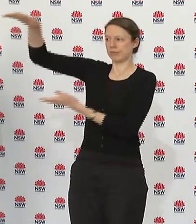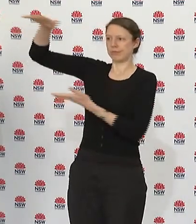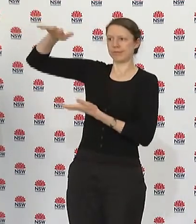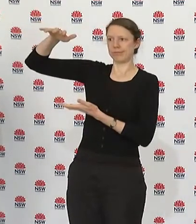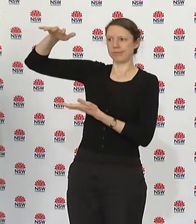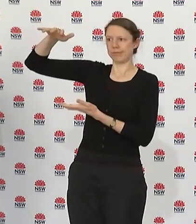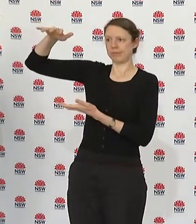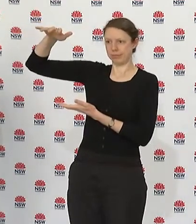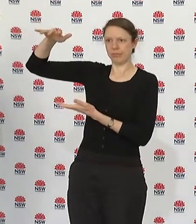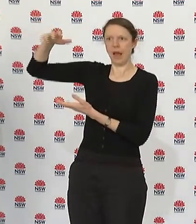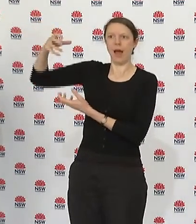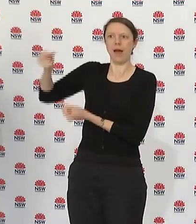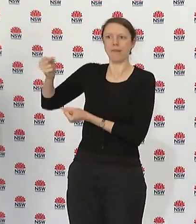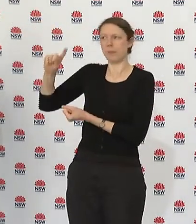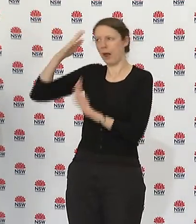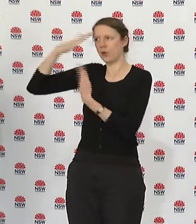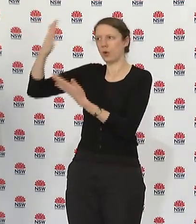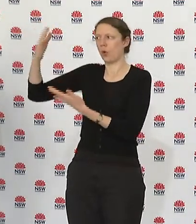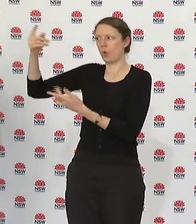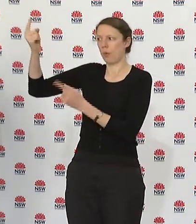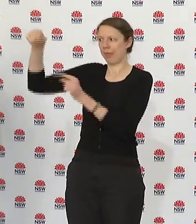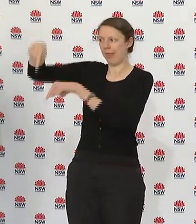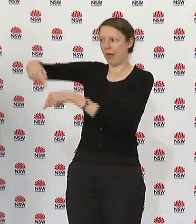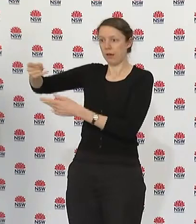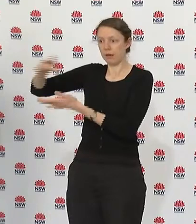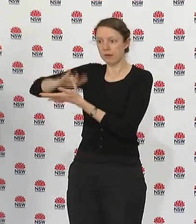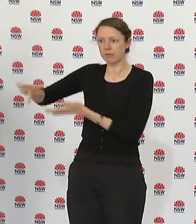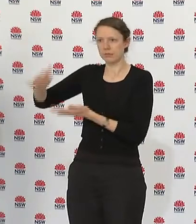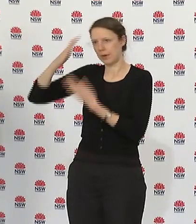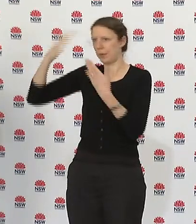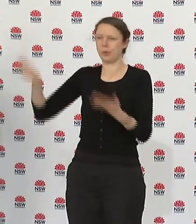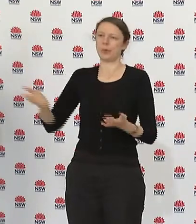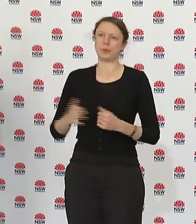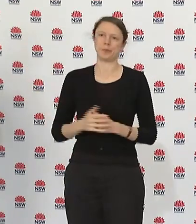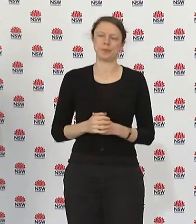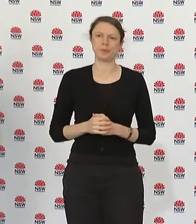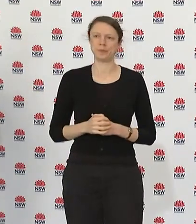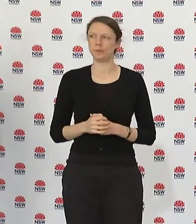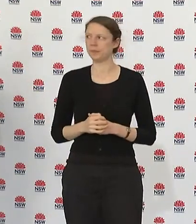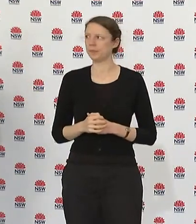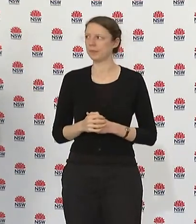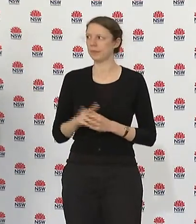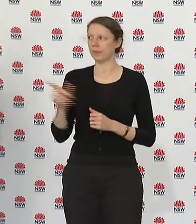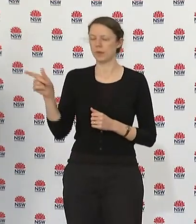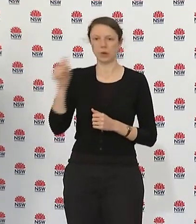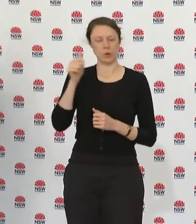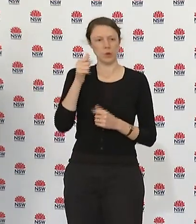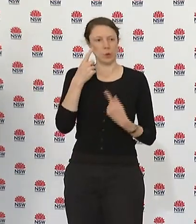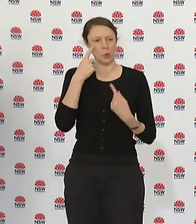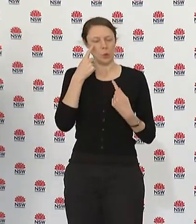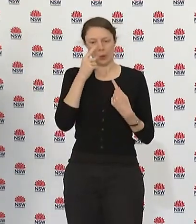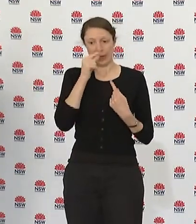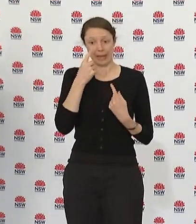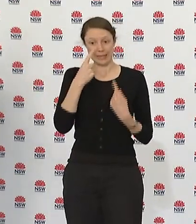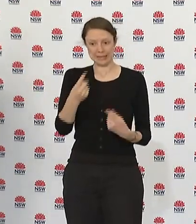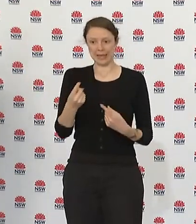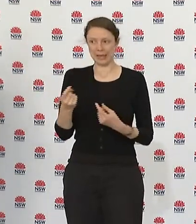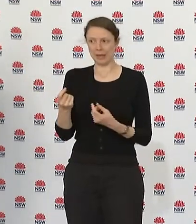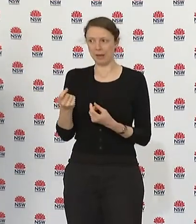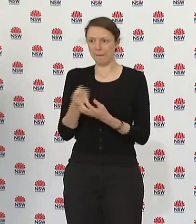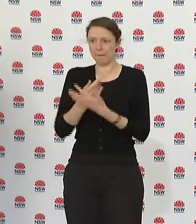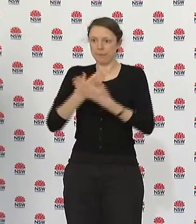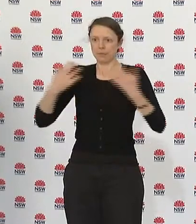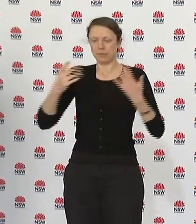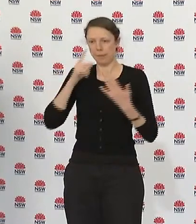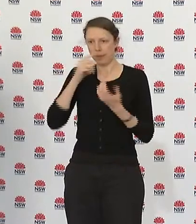it, never been told. Sorry, Alex. We've obviously seen cases going up, hospitalisations, ICU, ventilators, and now in the past couple